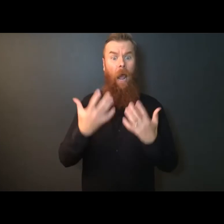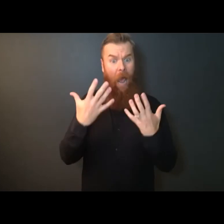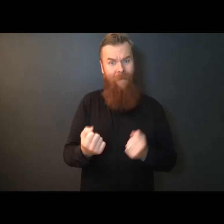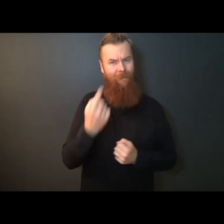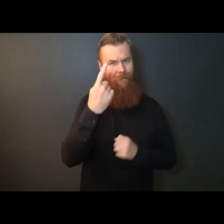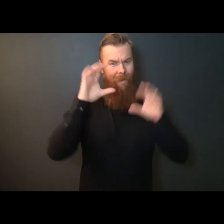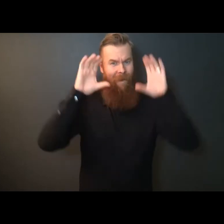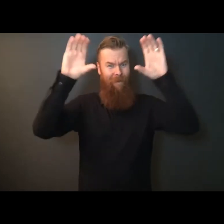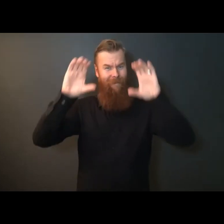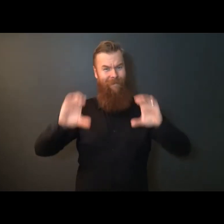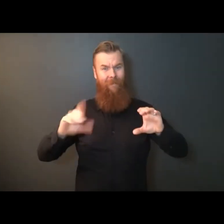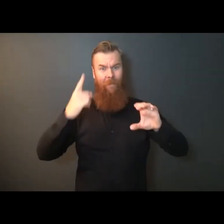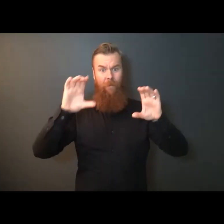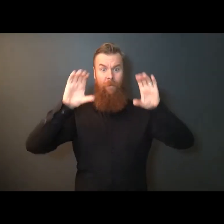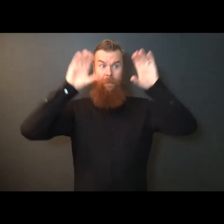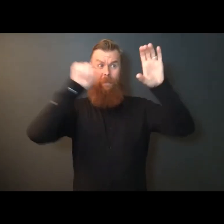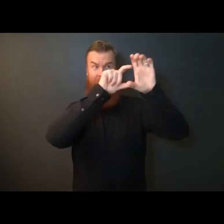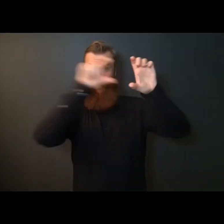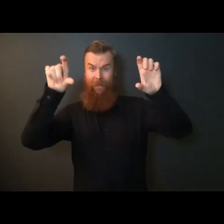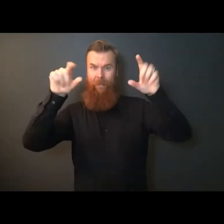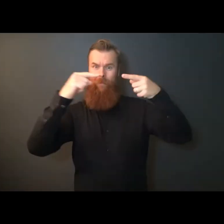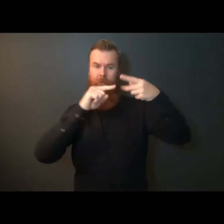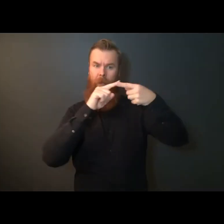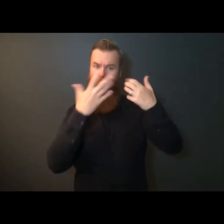in media play a really big role around